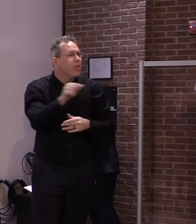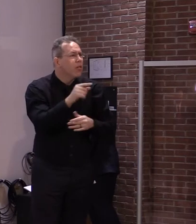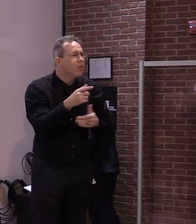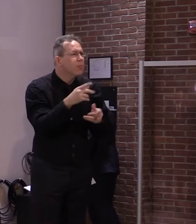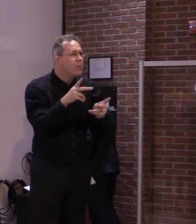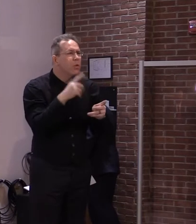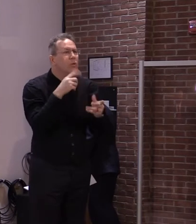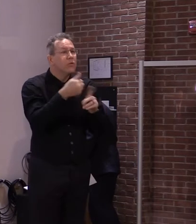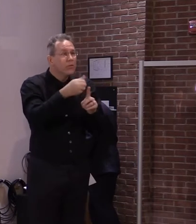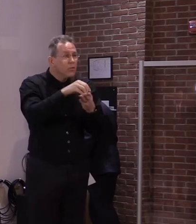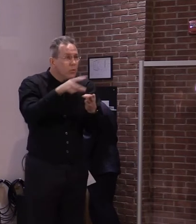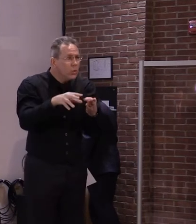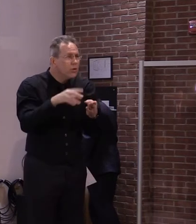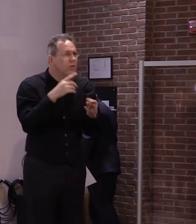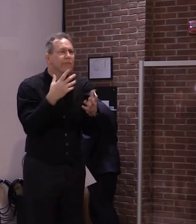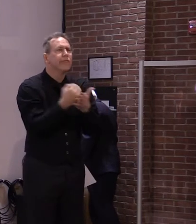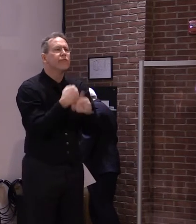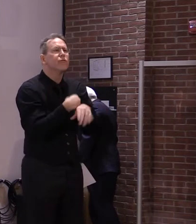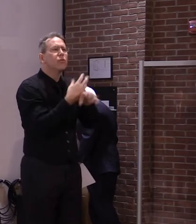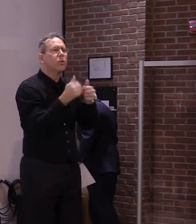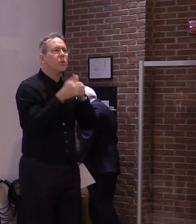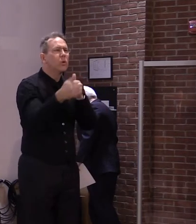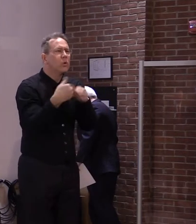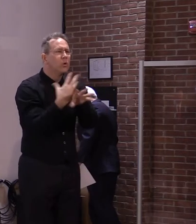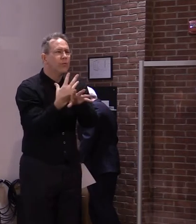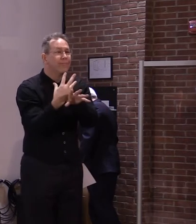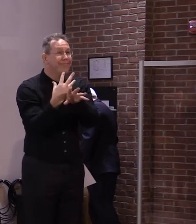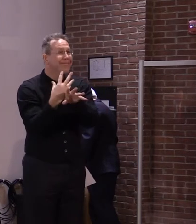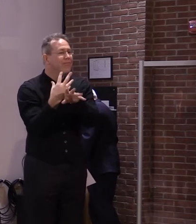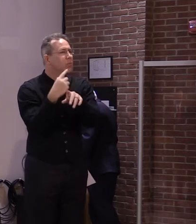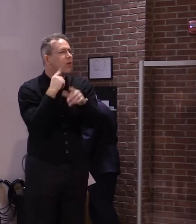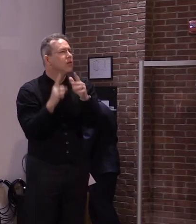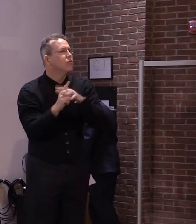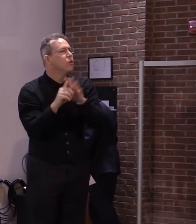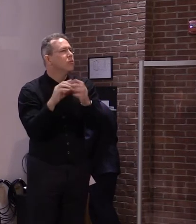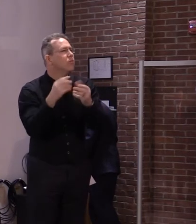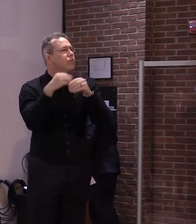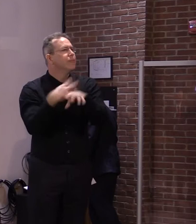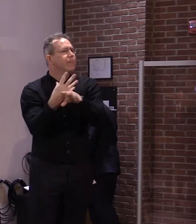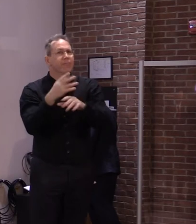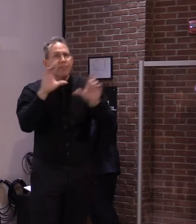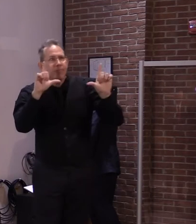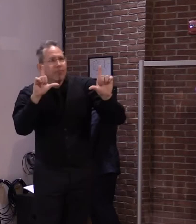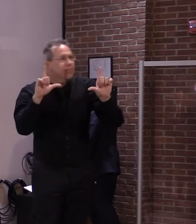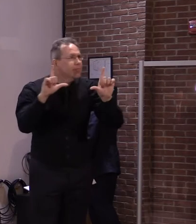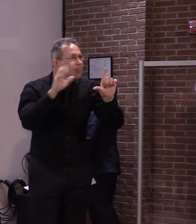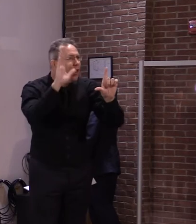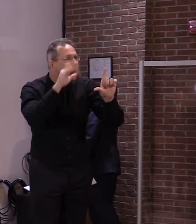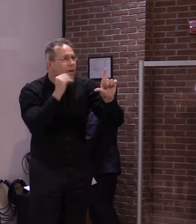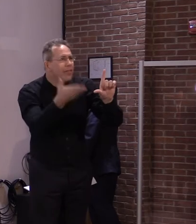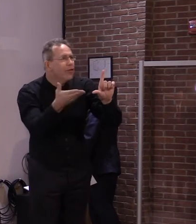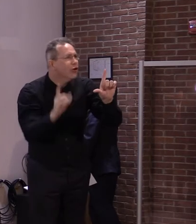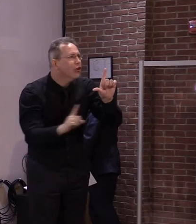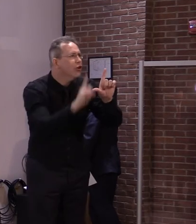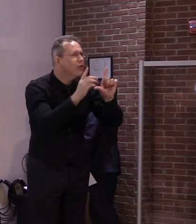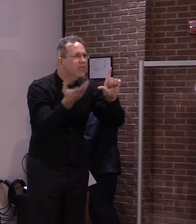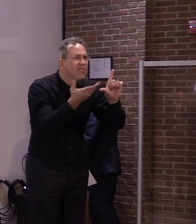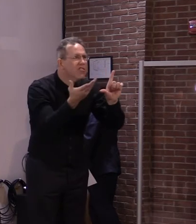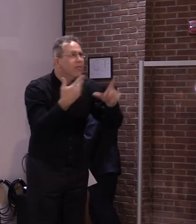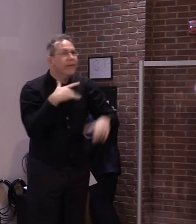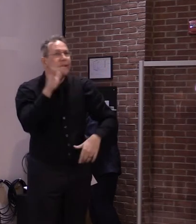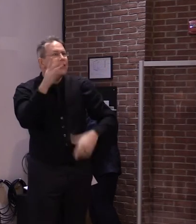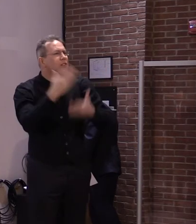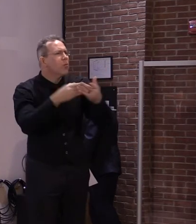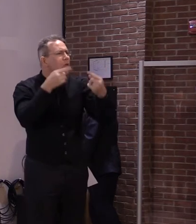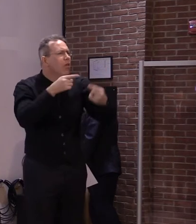who rarely attend their virtual classes or advisories and who refuse to respond to our numerous attempts to contact them even staff members going